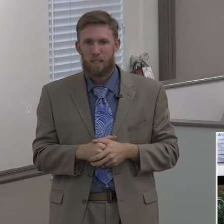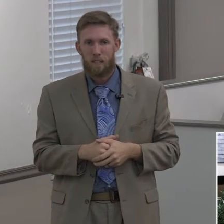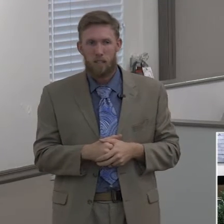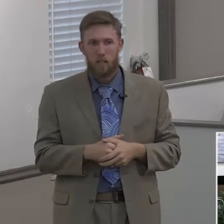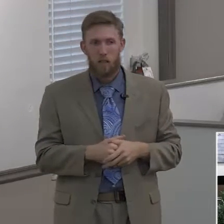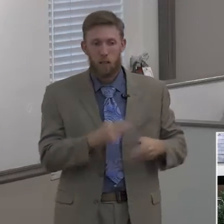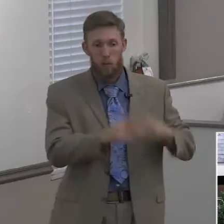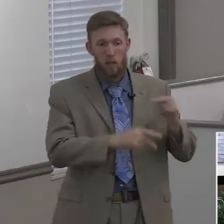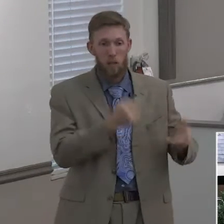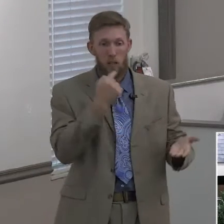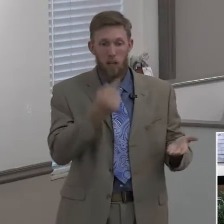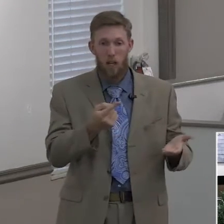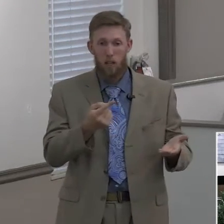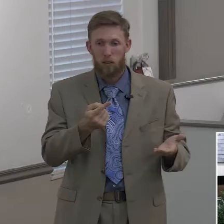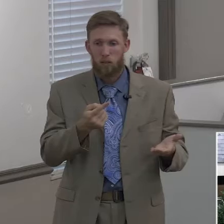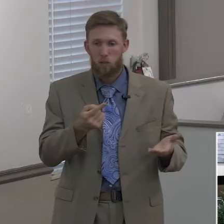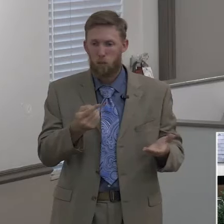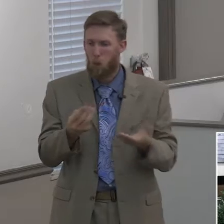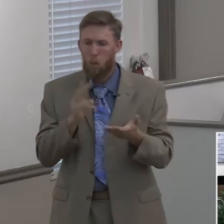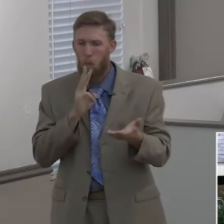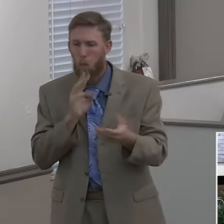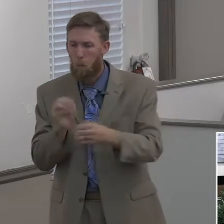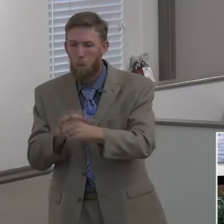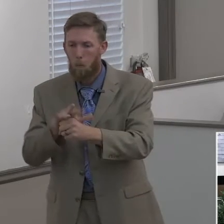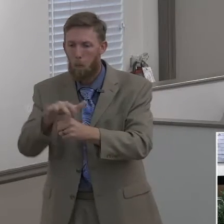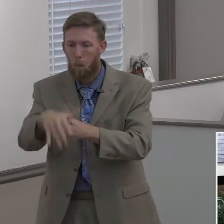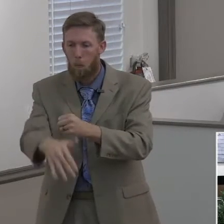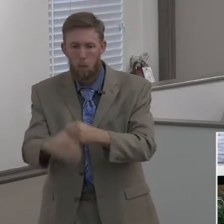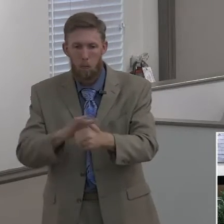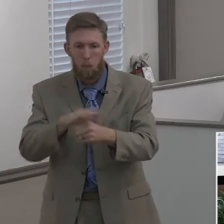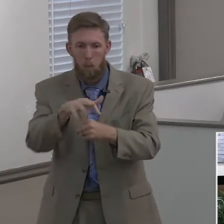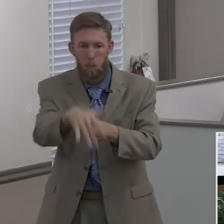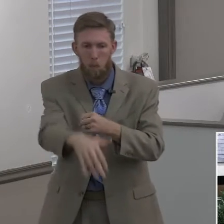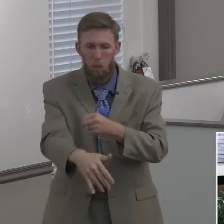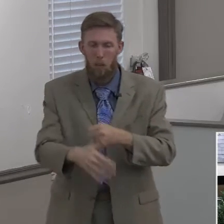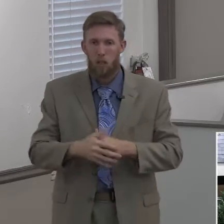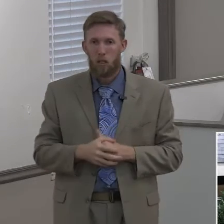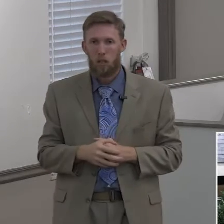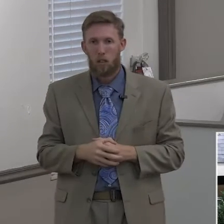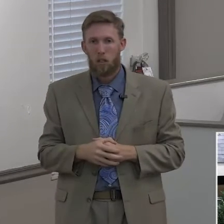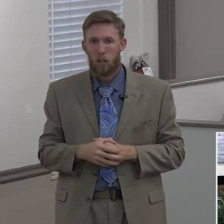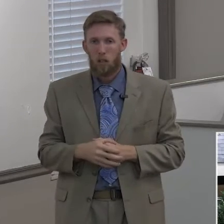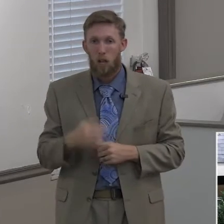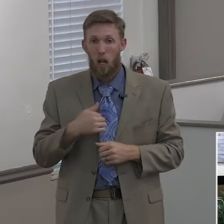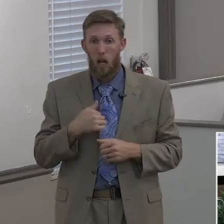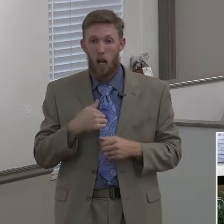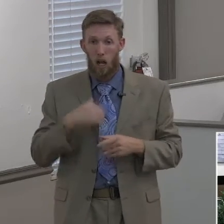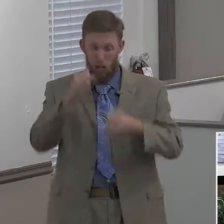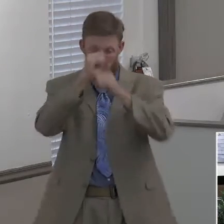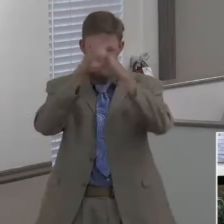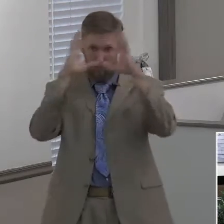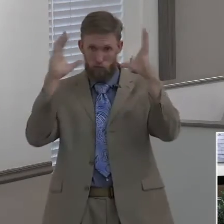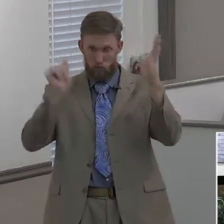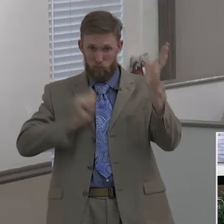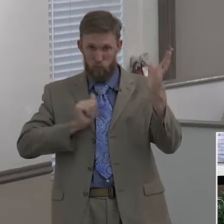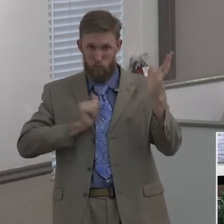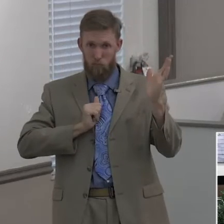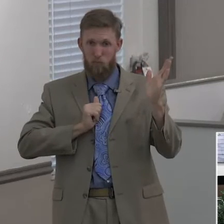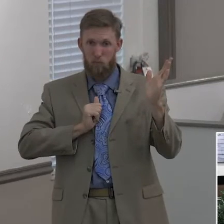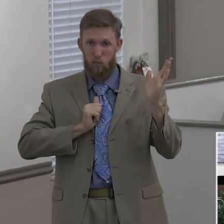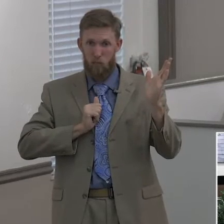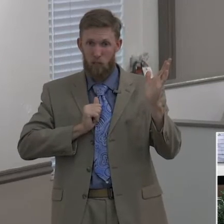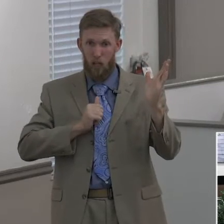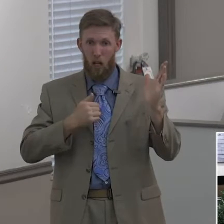say, overflowing. I think that's a good answer. Okay? Now, I tell you what I picture in my